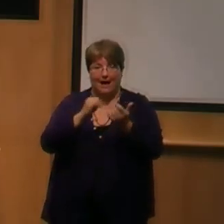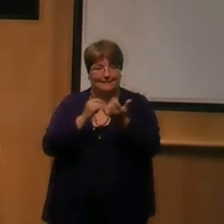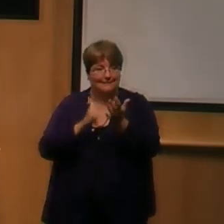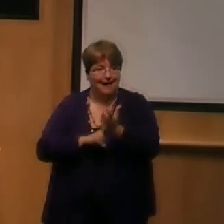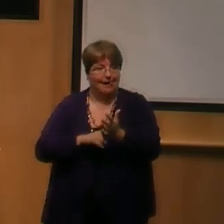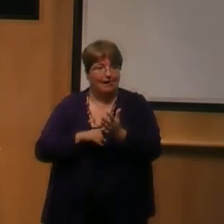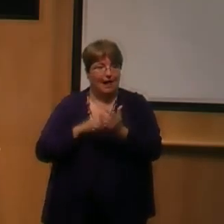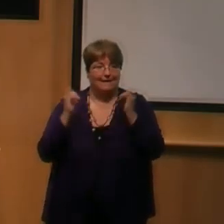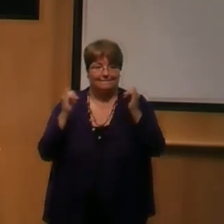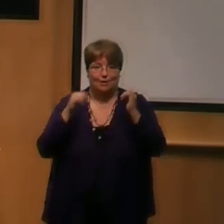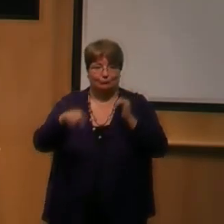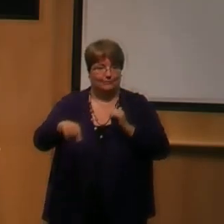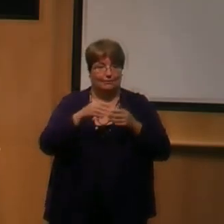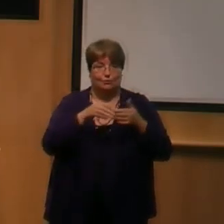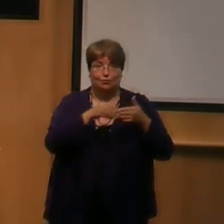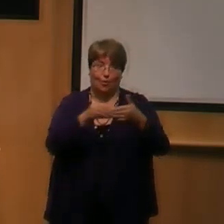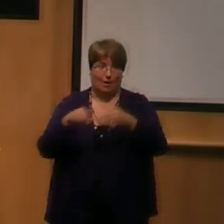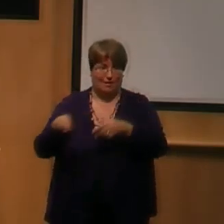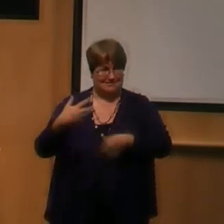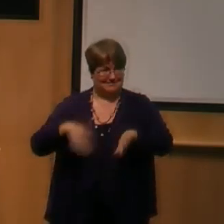for the definition of BSL and RSL.